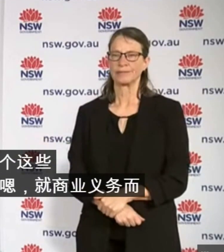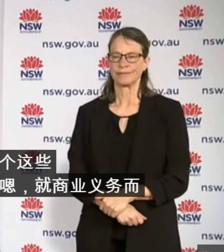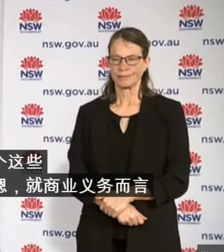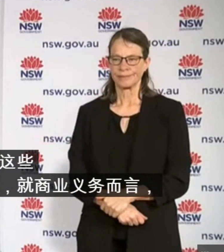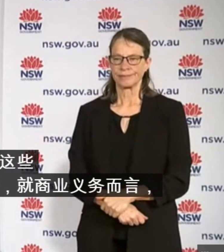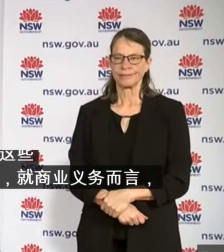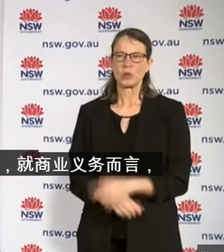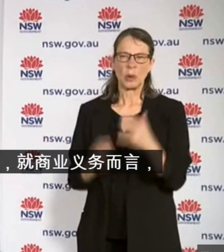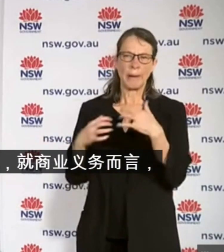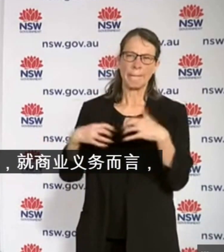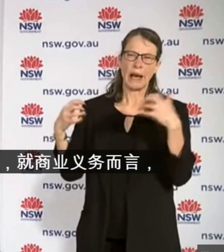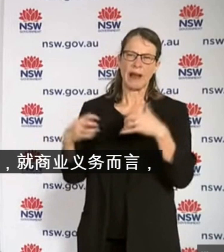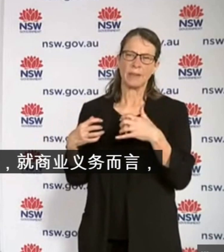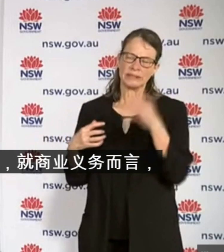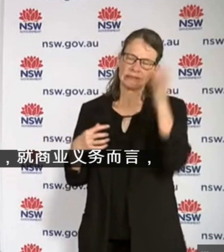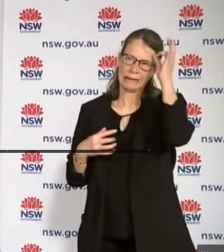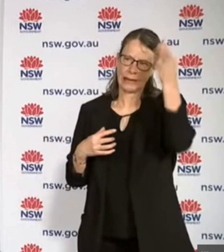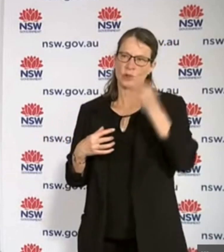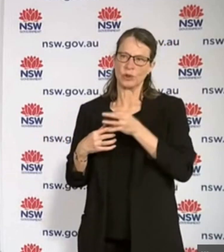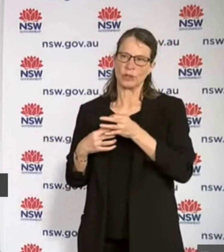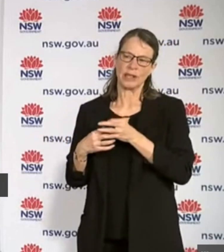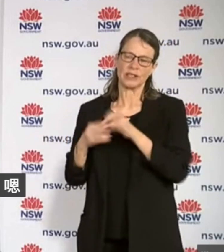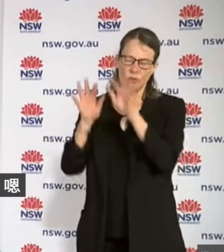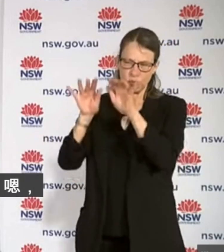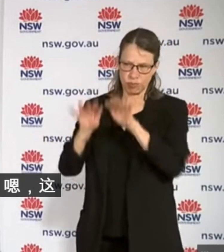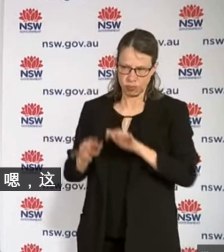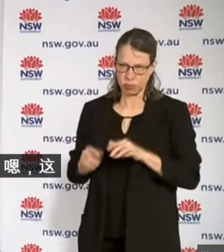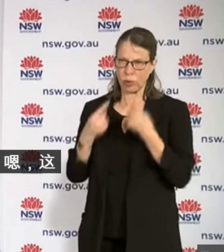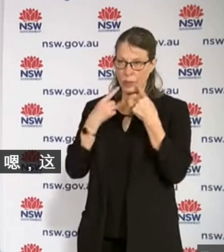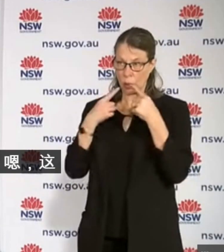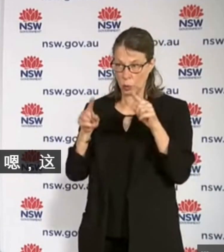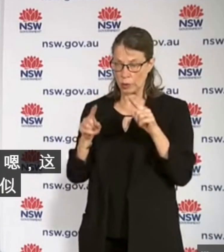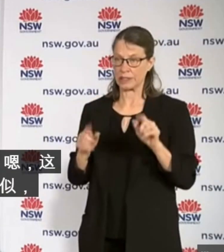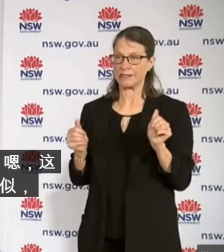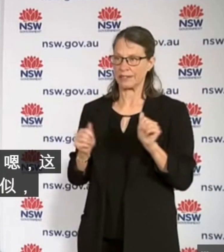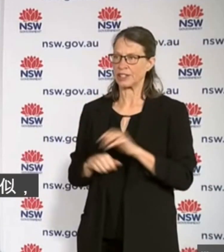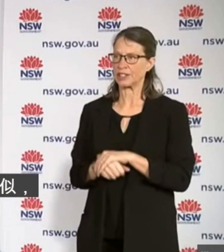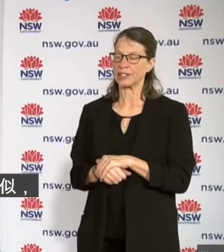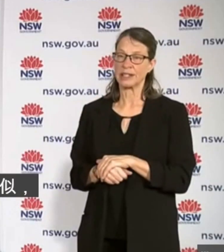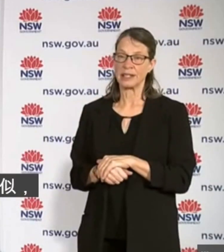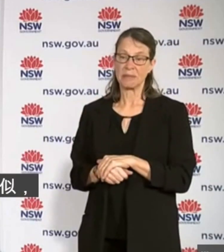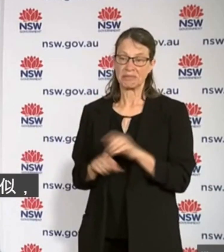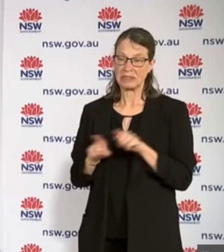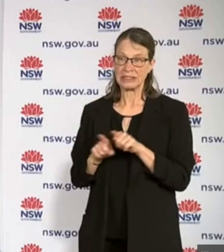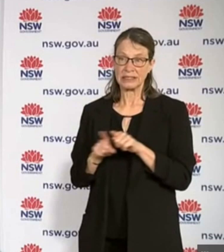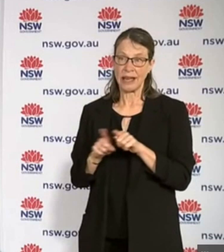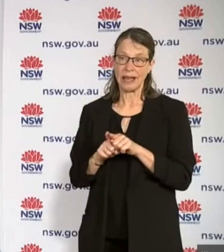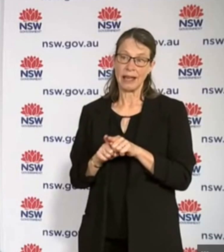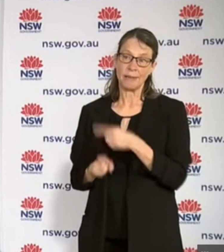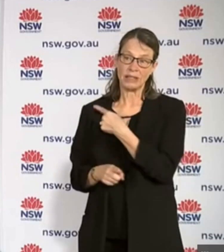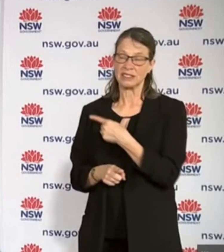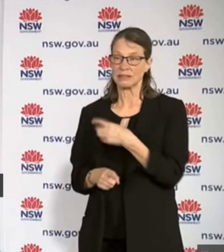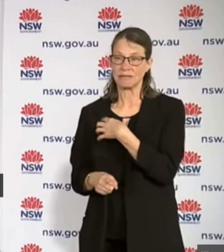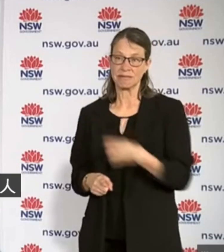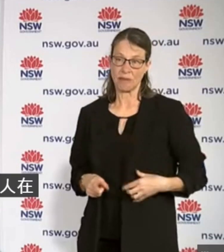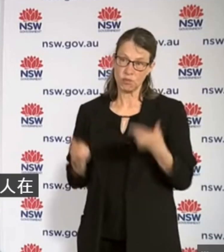of the obligations on business, I think the Premier's already answered that in the sense that it will be similar to what's been required beforehand. I do want to